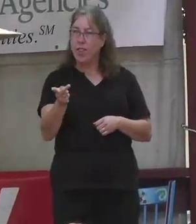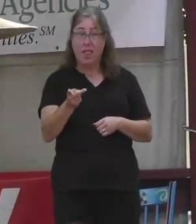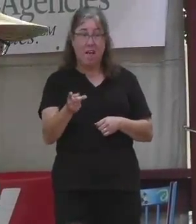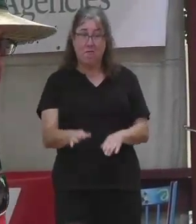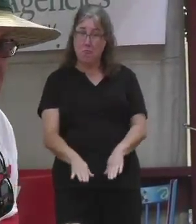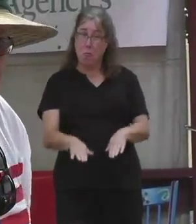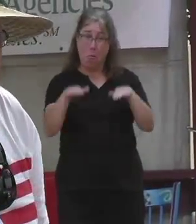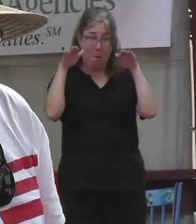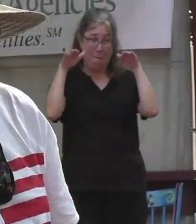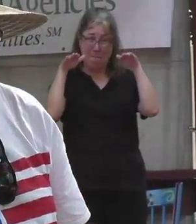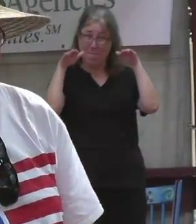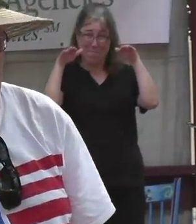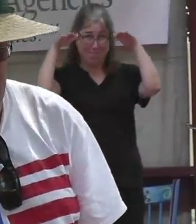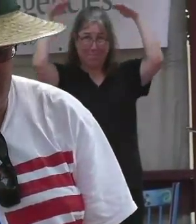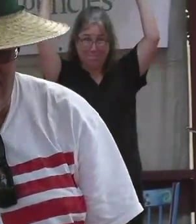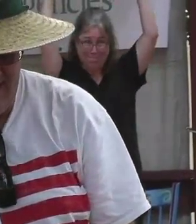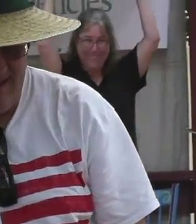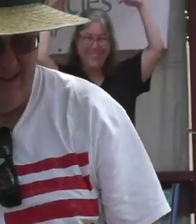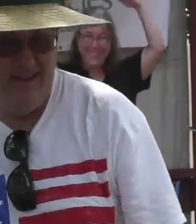grown up a lot,